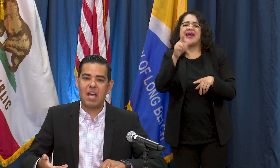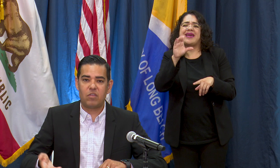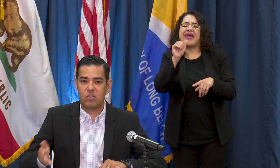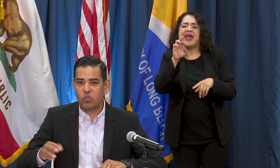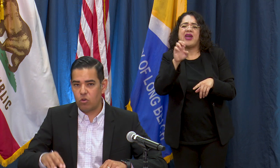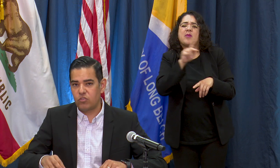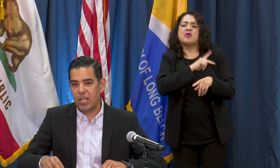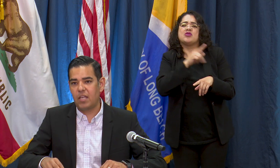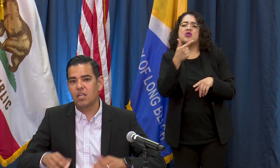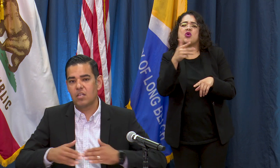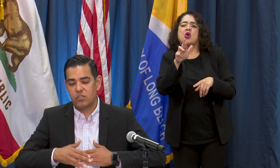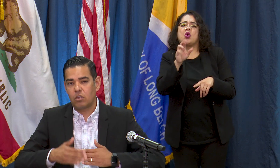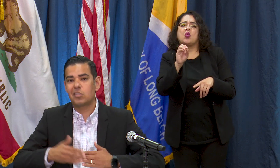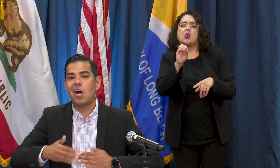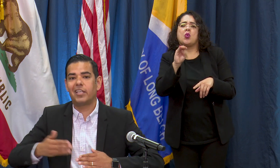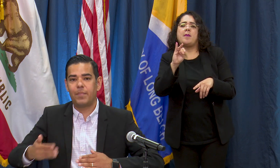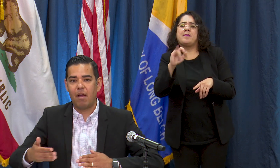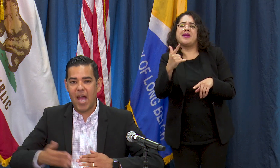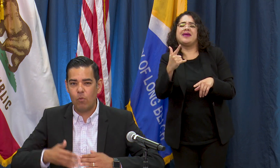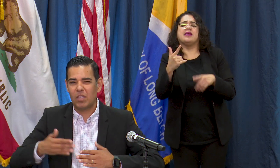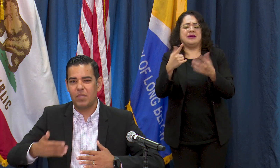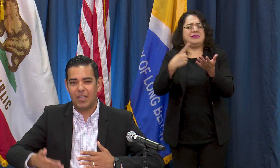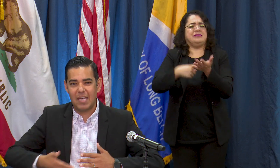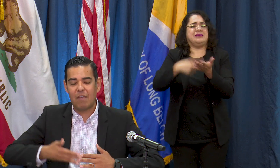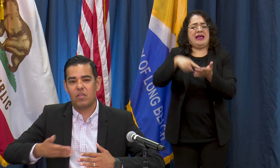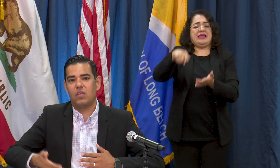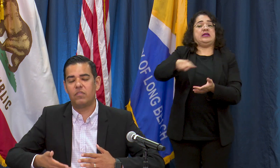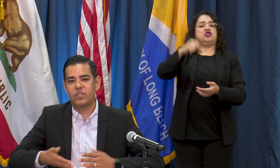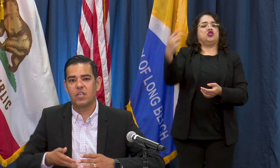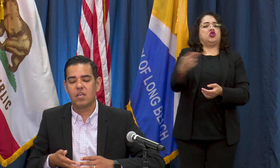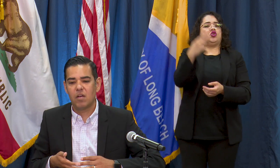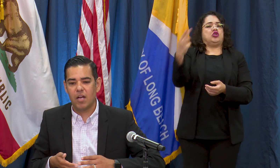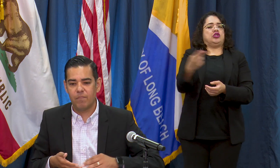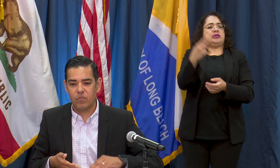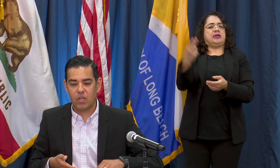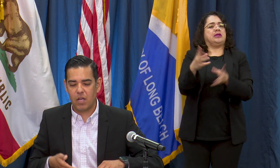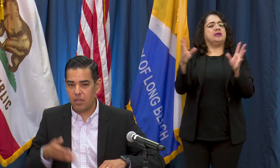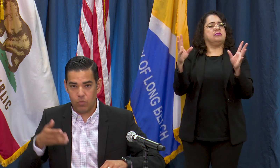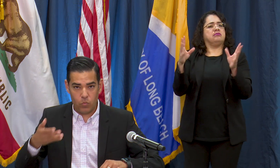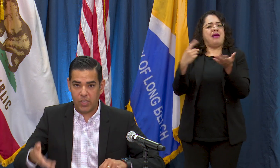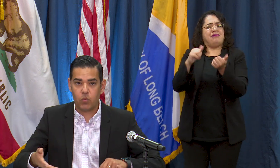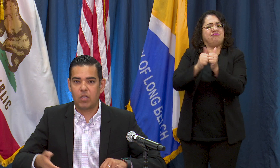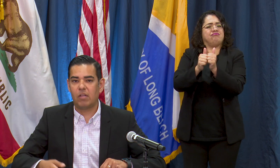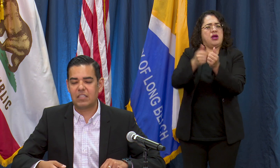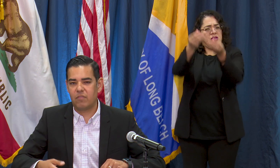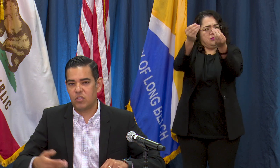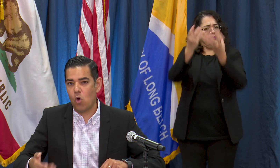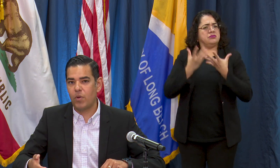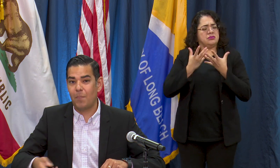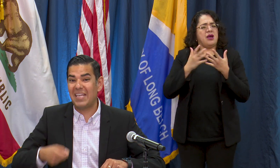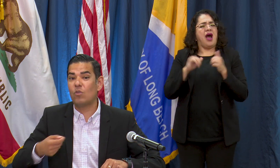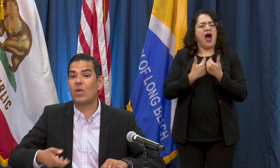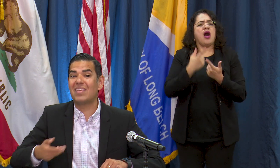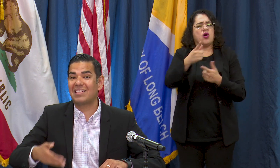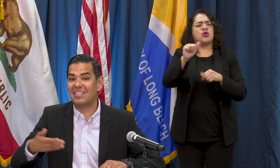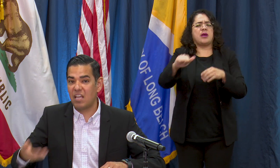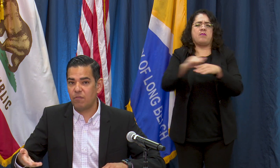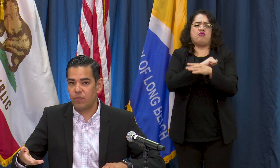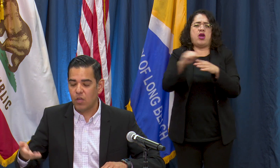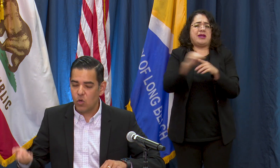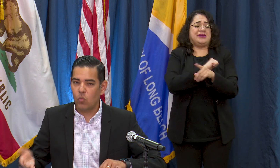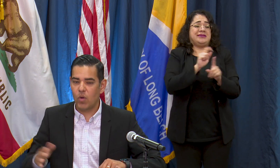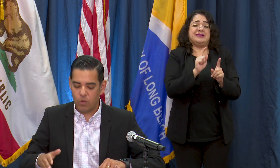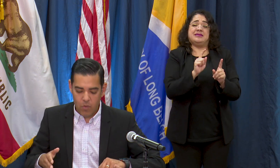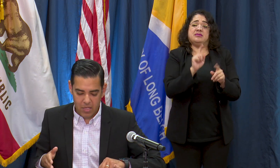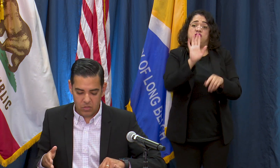calls we'll be having this Thursday to start talking about how we can begin having these really critical activities open up in a way that's